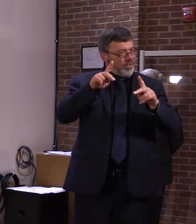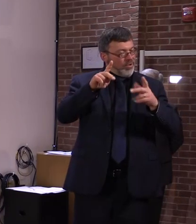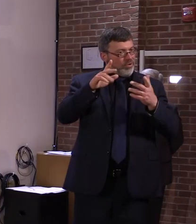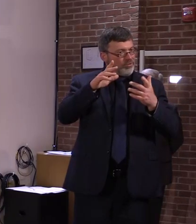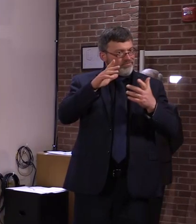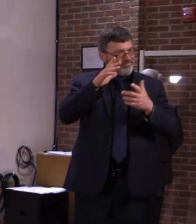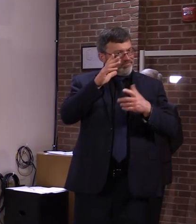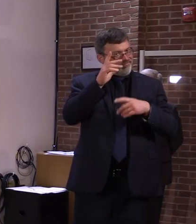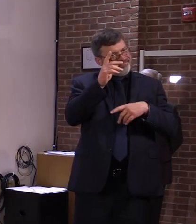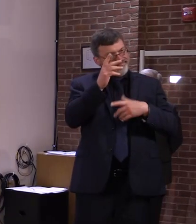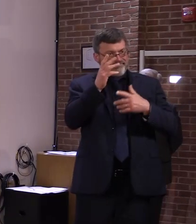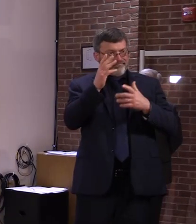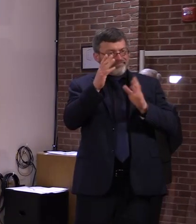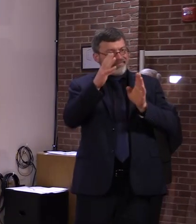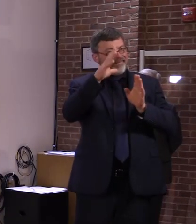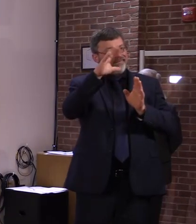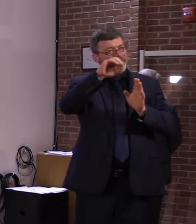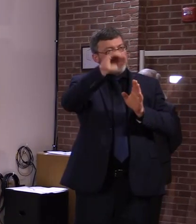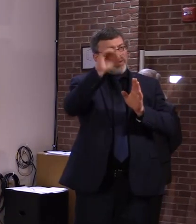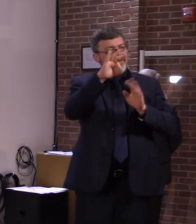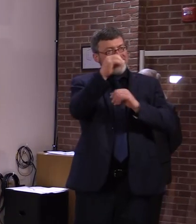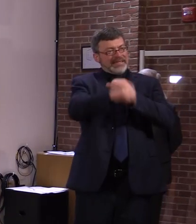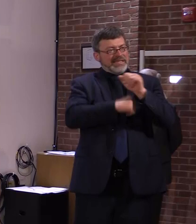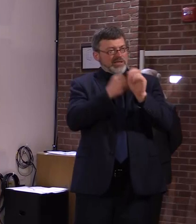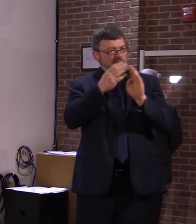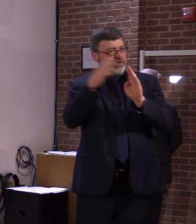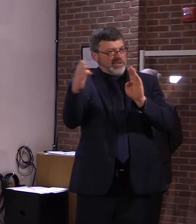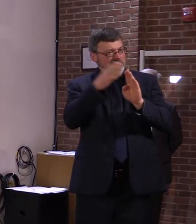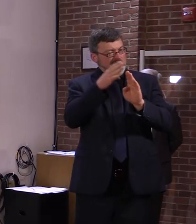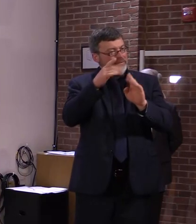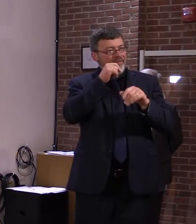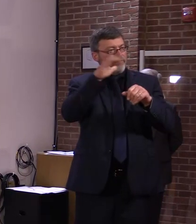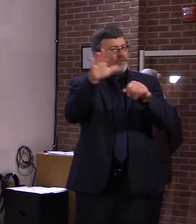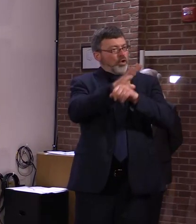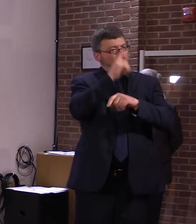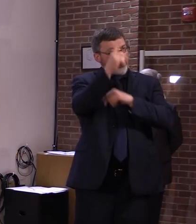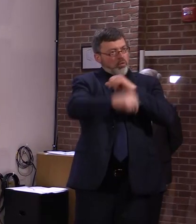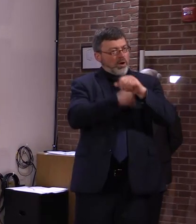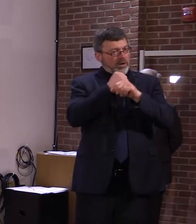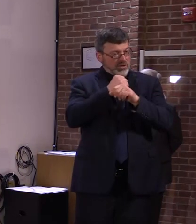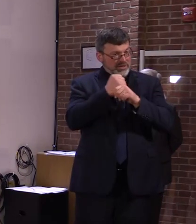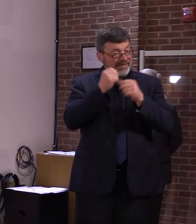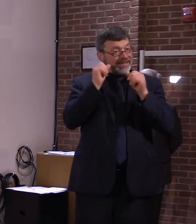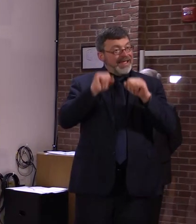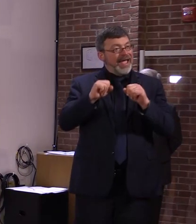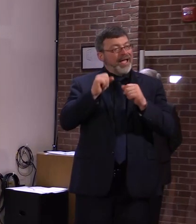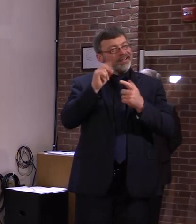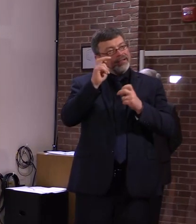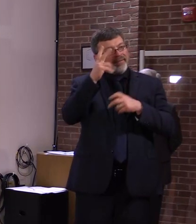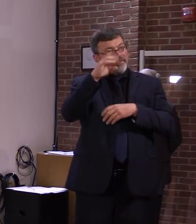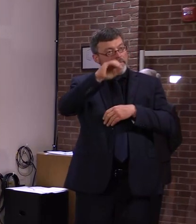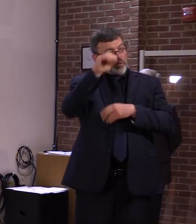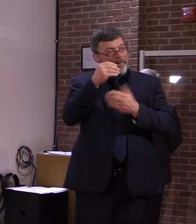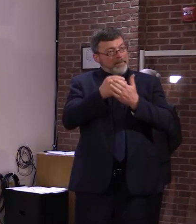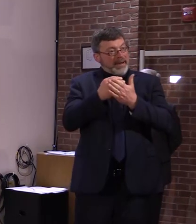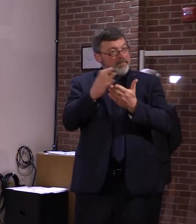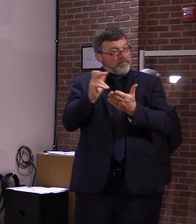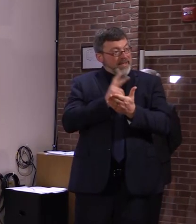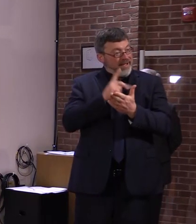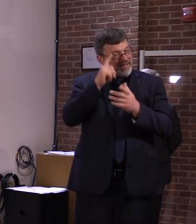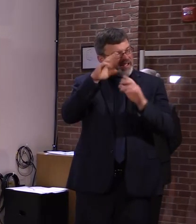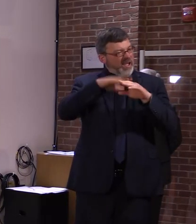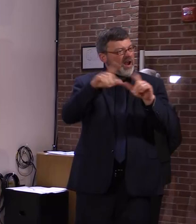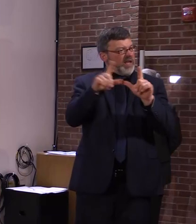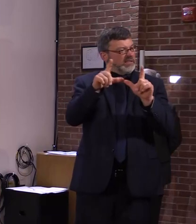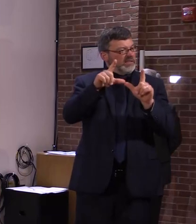are concerned, I don't know about what types of benefits you're talking about, but that